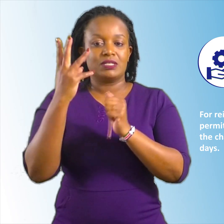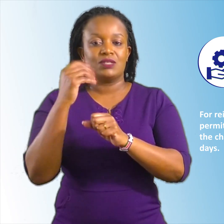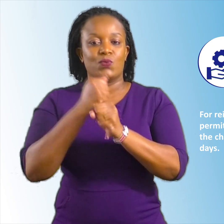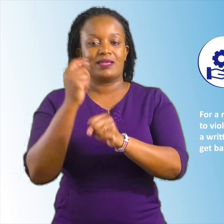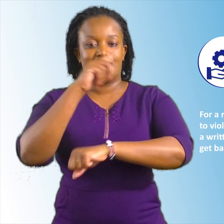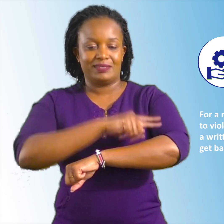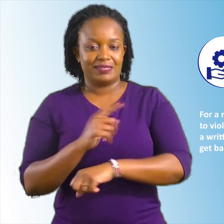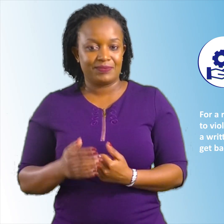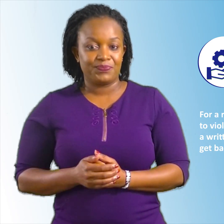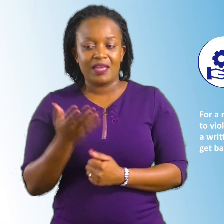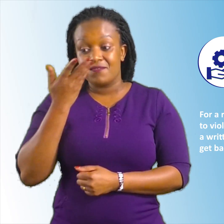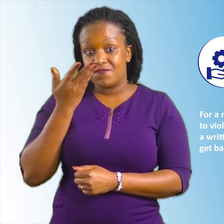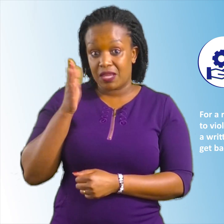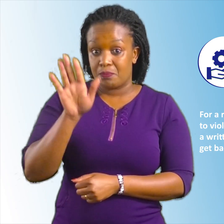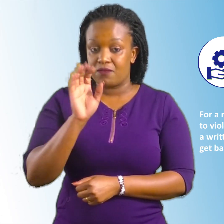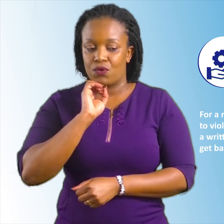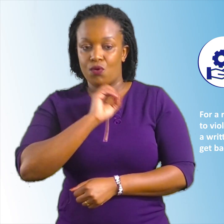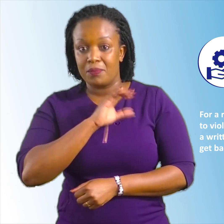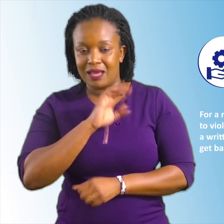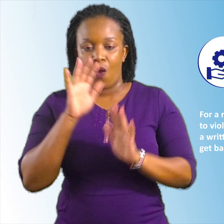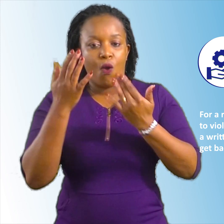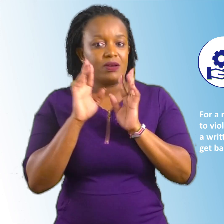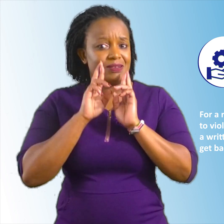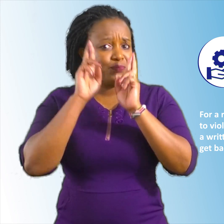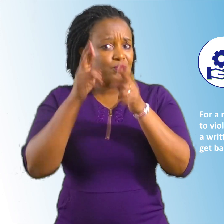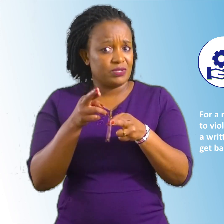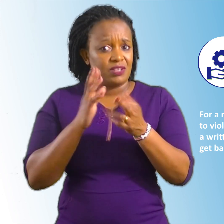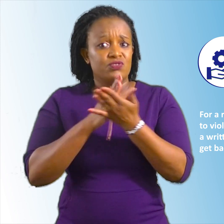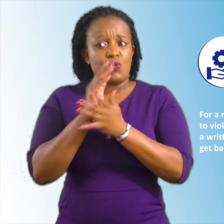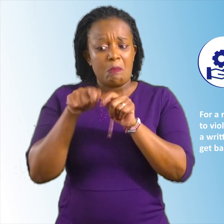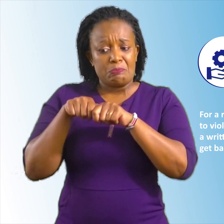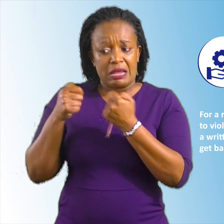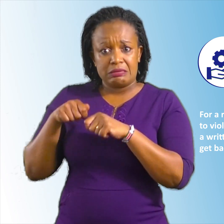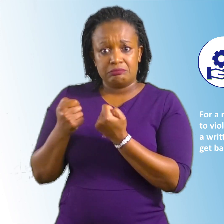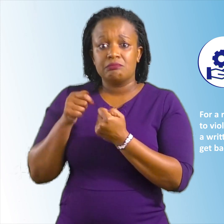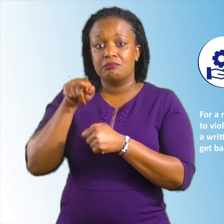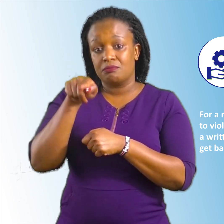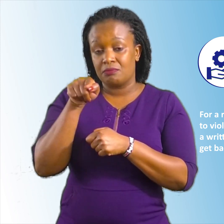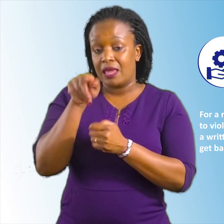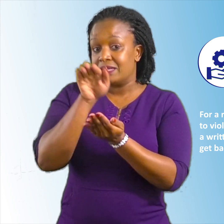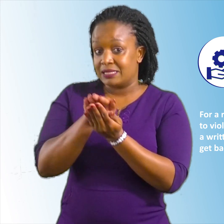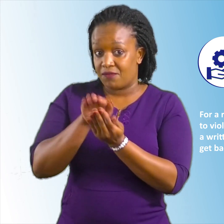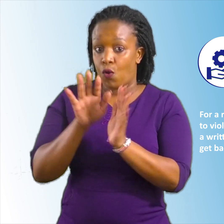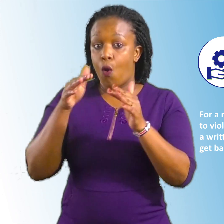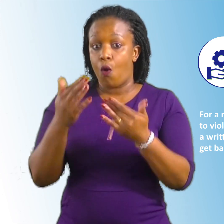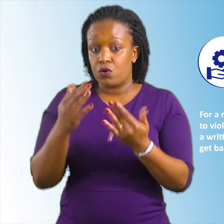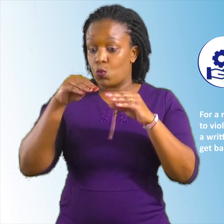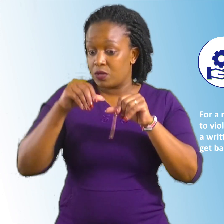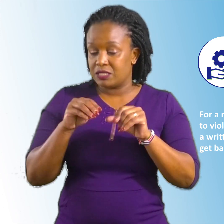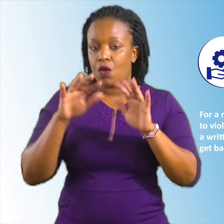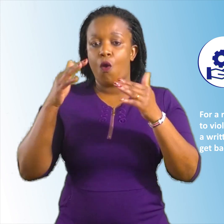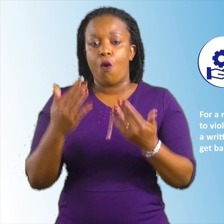days. For a response to a complaint or report in regards to violation of reserve quantity or